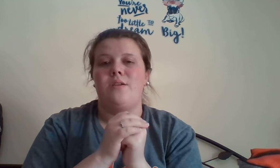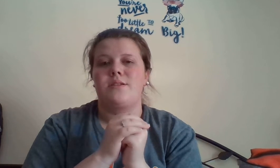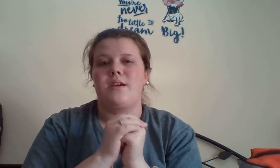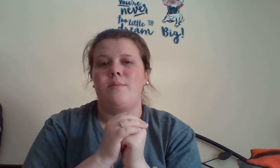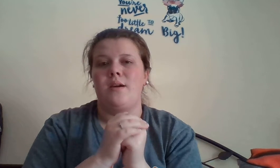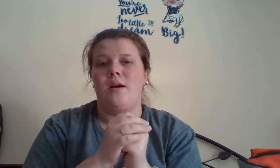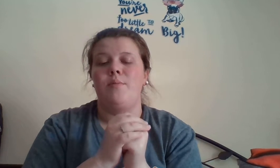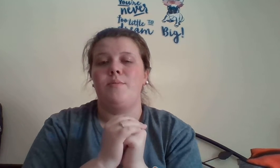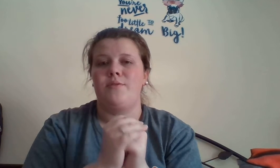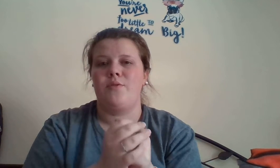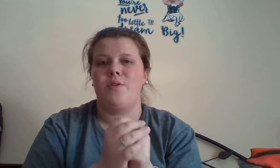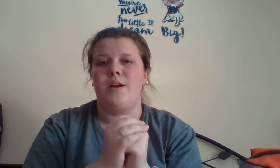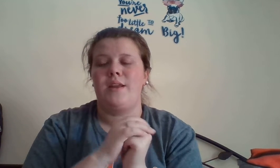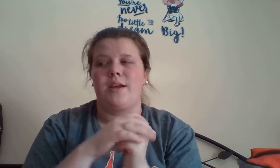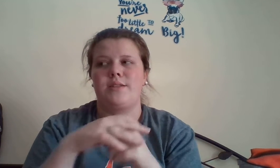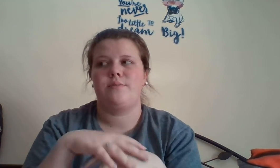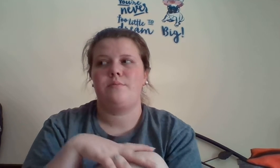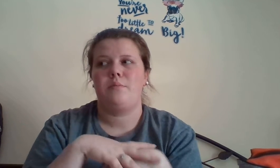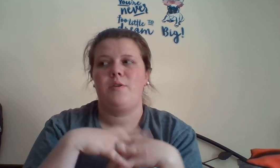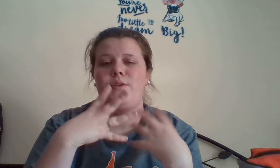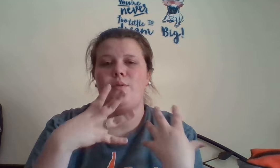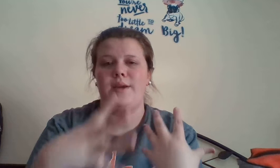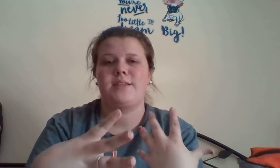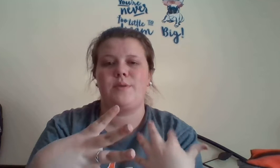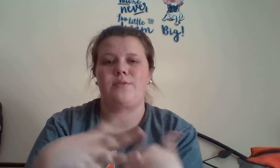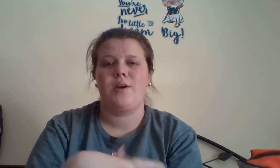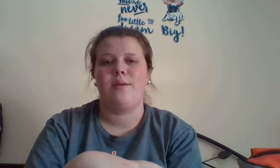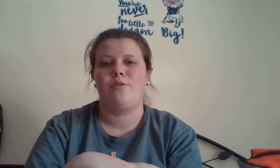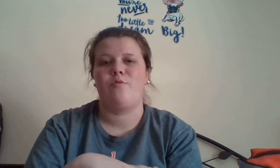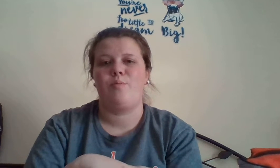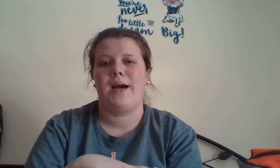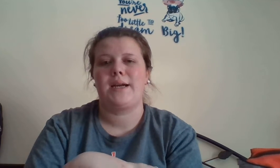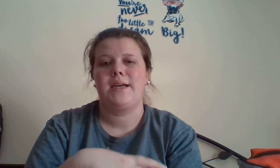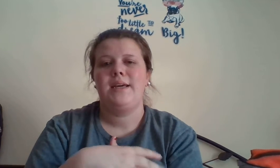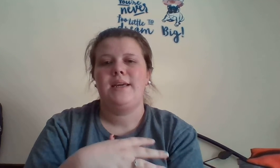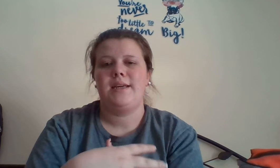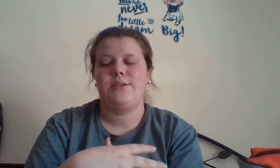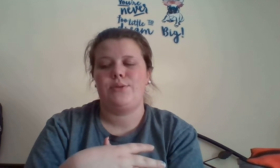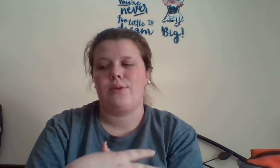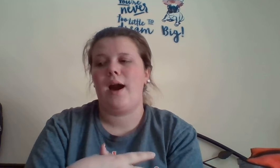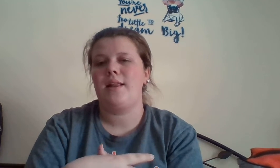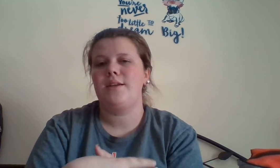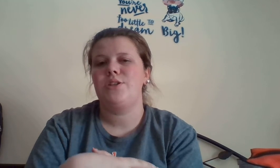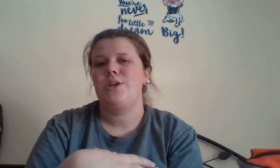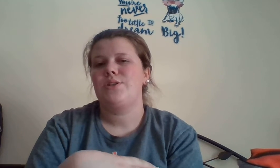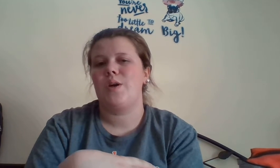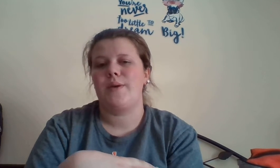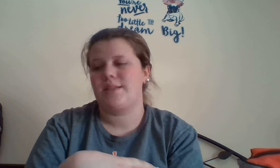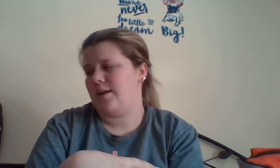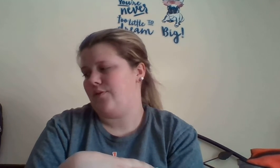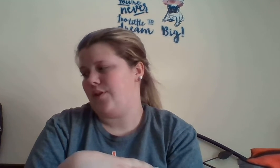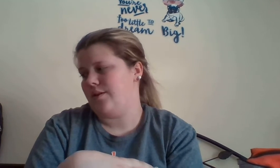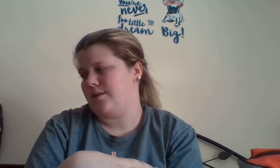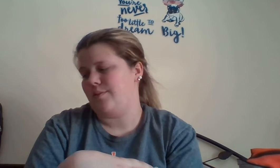videos coming up before in the next few weeks before I move back into college, so I'm excited for those to be